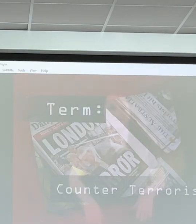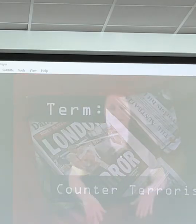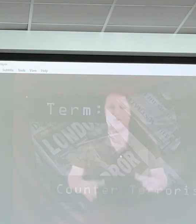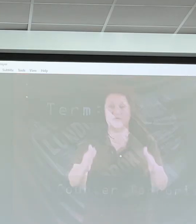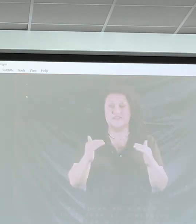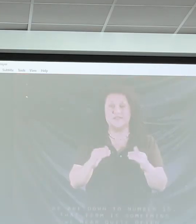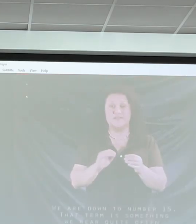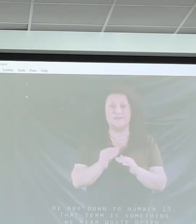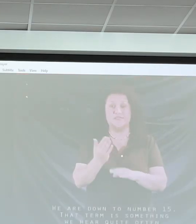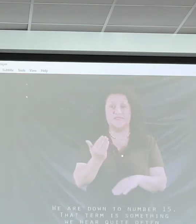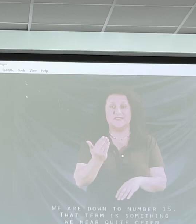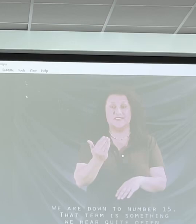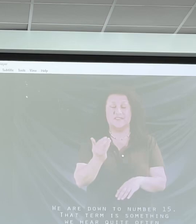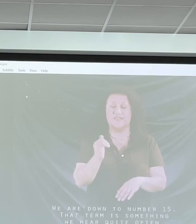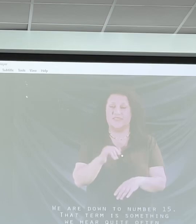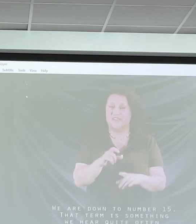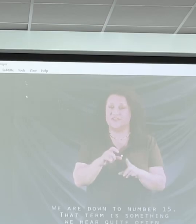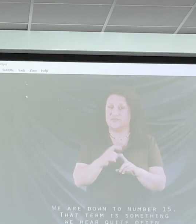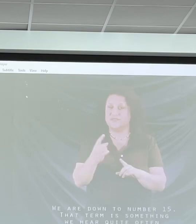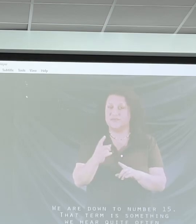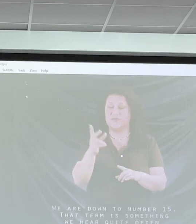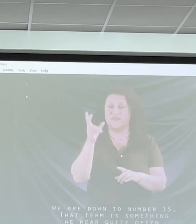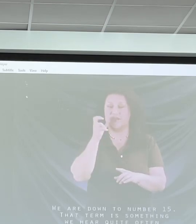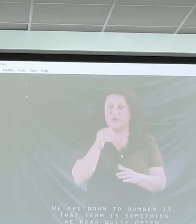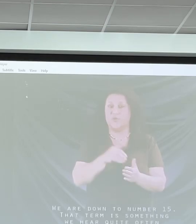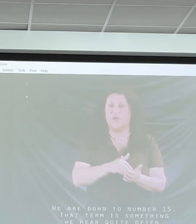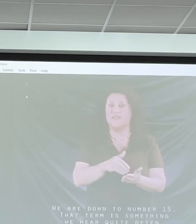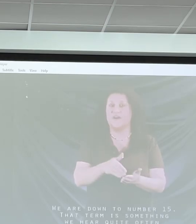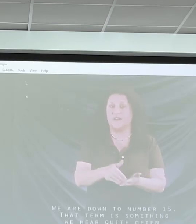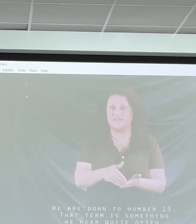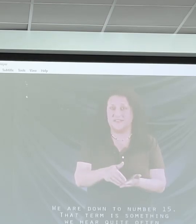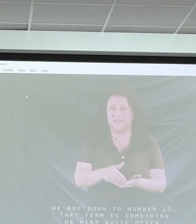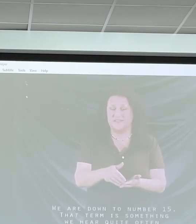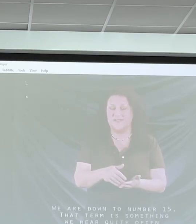We're down to number 15. That term is something we hear quite often,